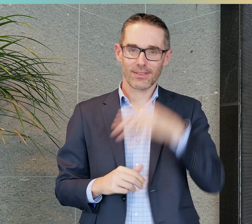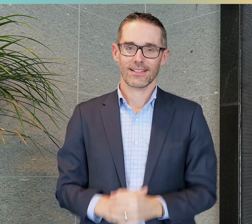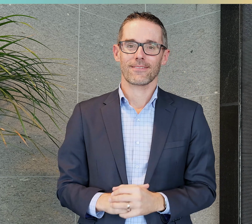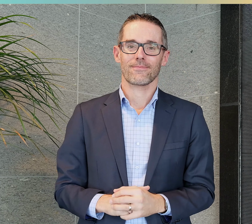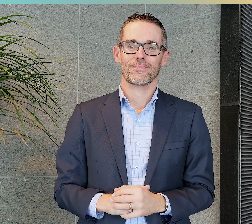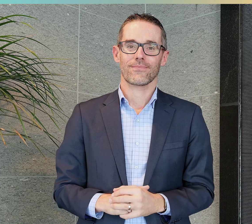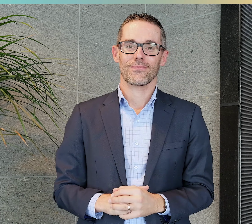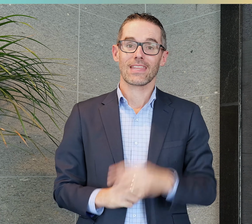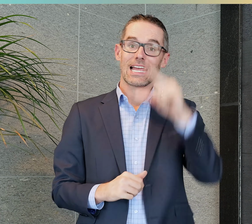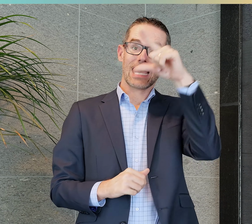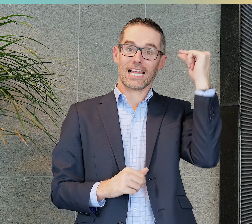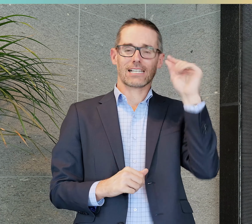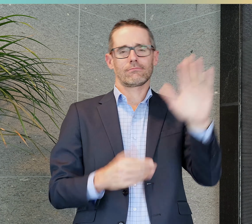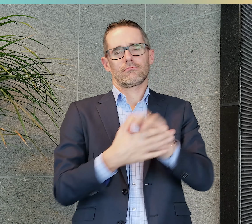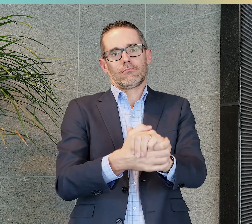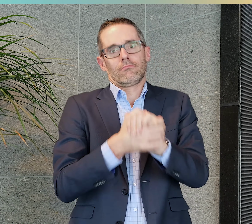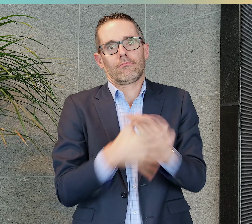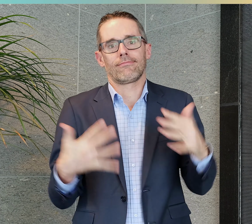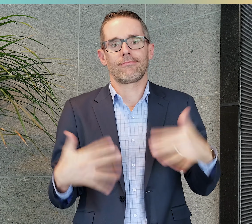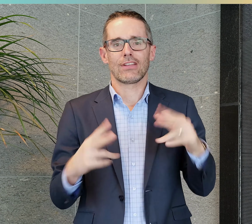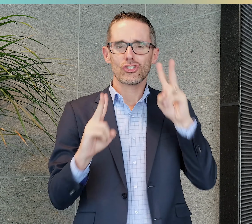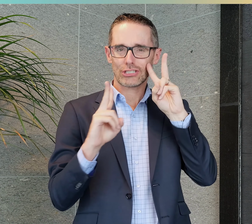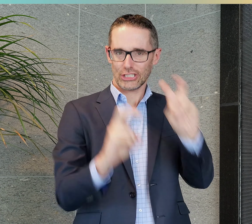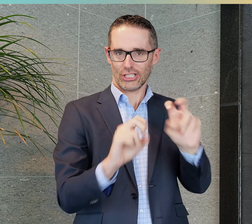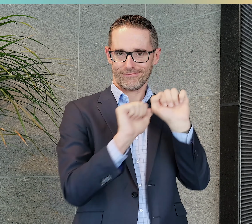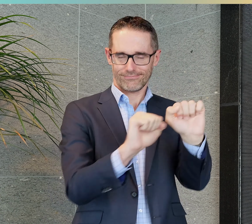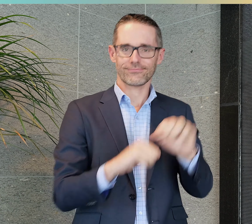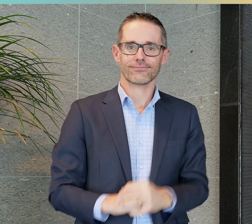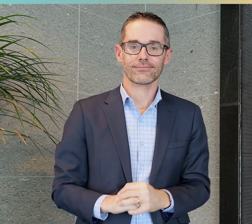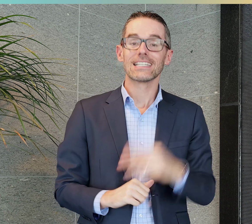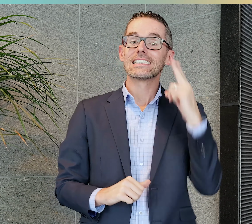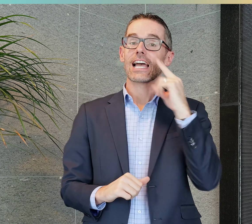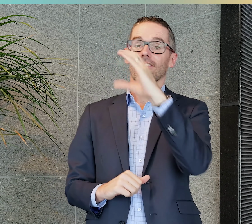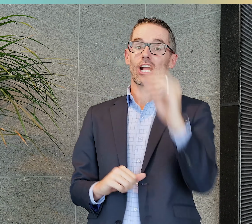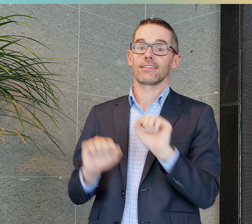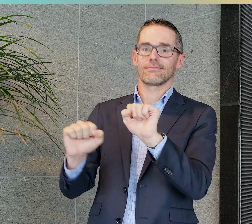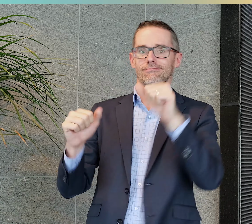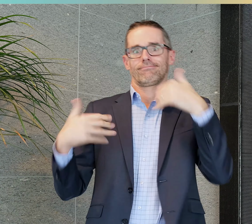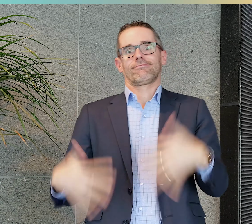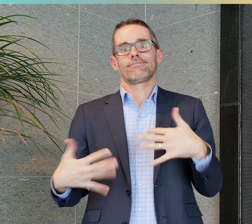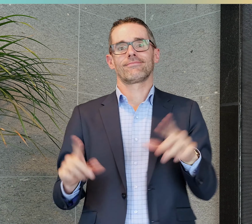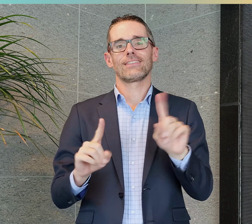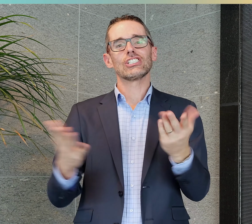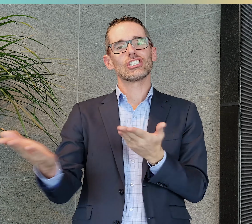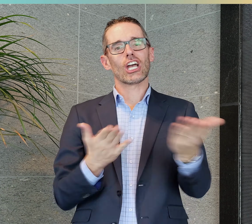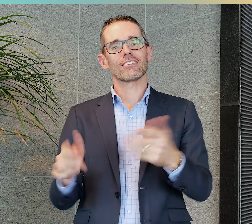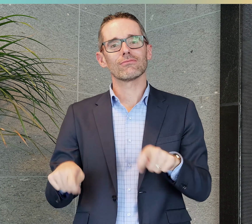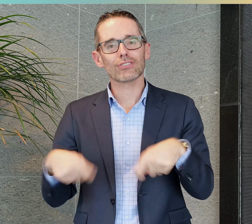technology for deaf people. Gallaudet are expert researchers, and Deaf Connect has a wealth of experience as a